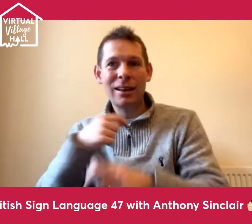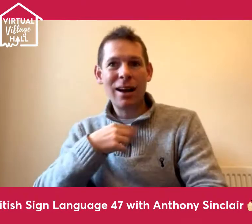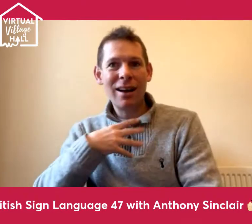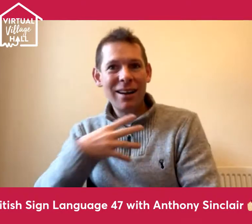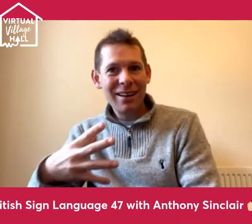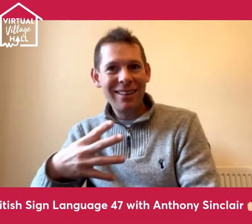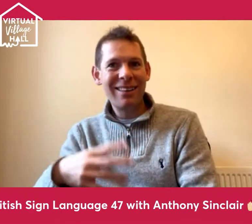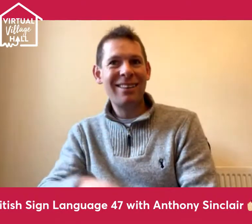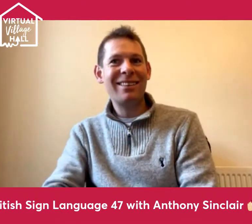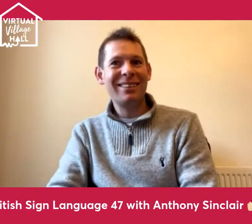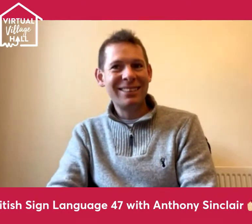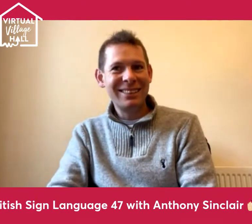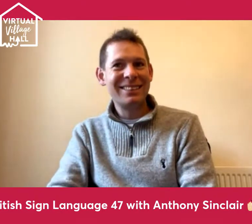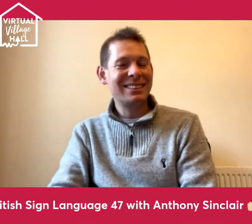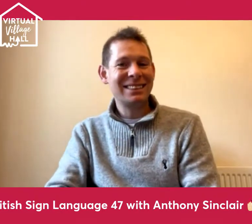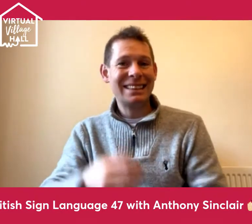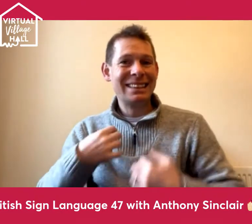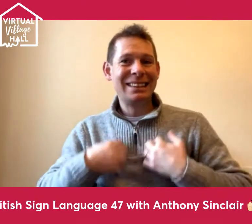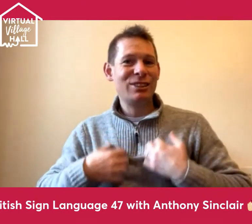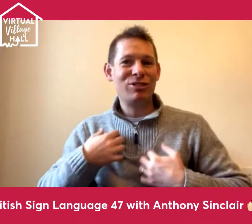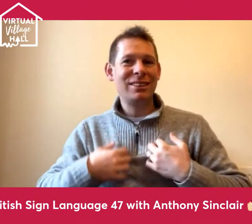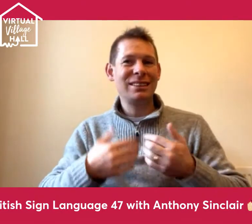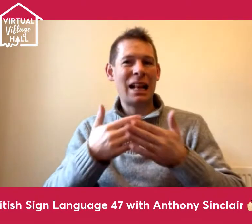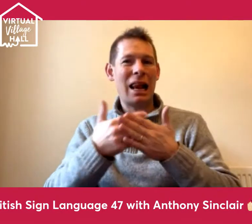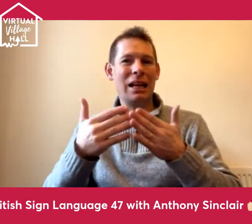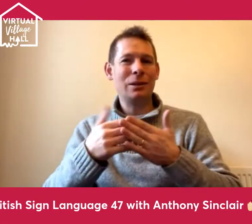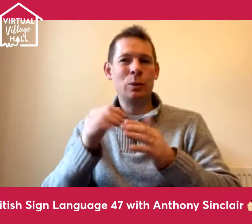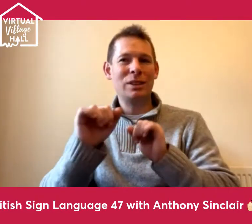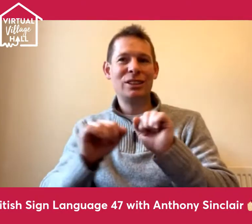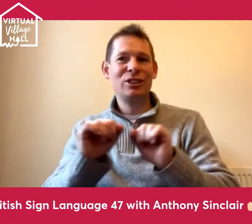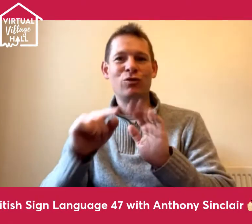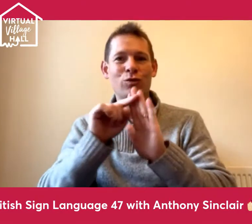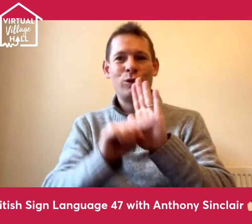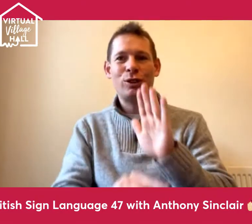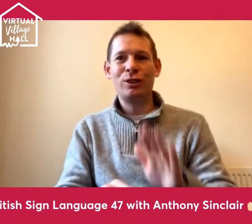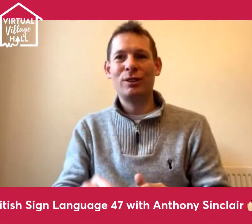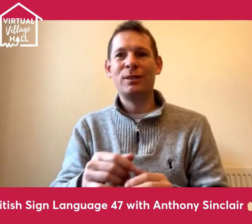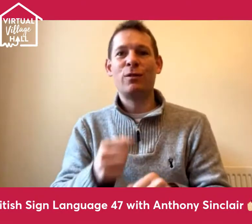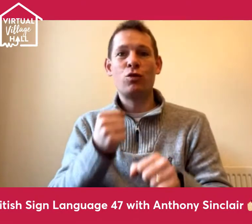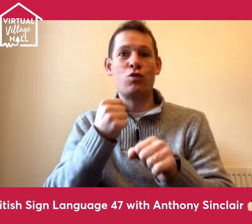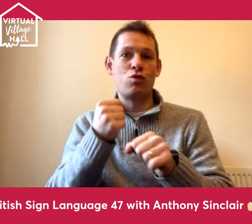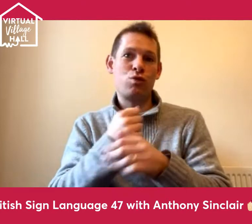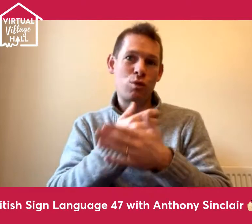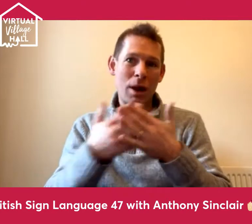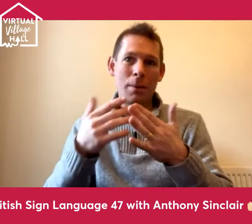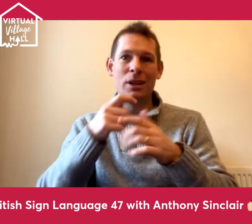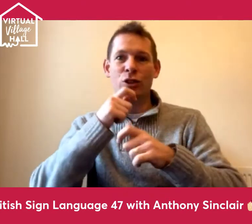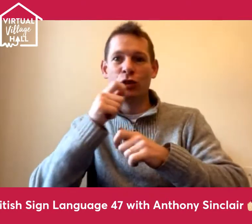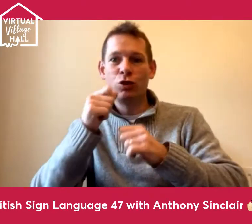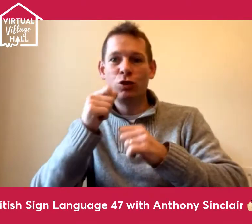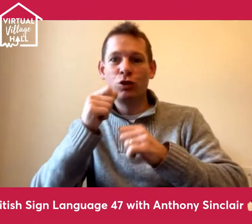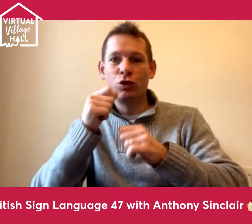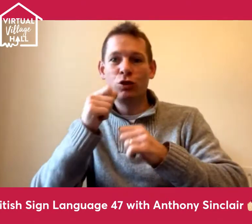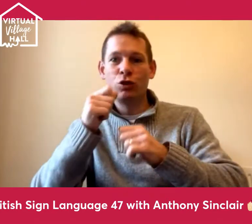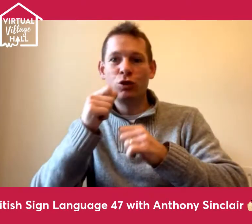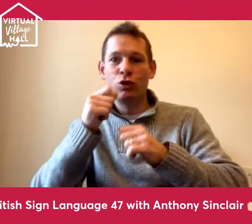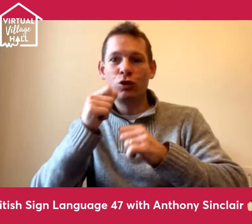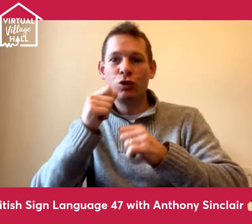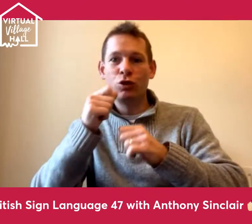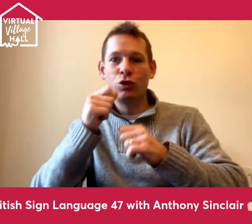So, perhaps maybe you know another language and you can recognize that the grammatical structure is the same as sign language,